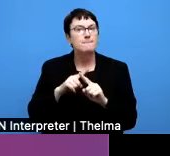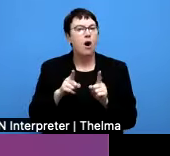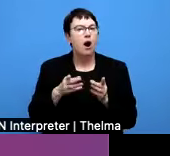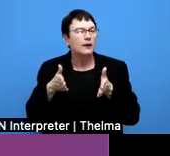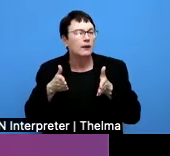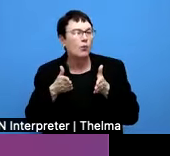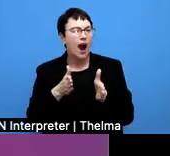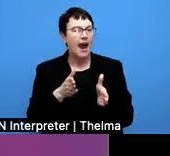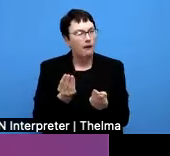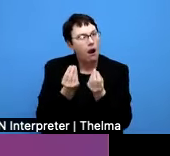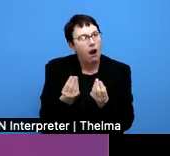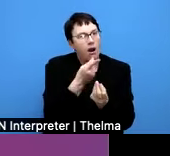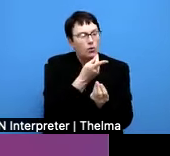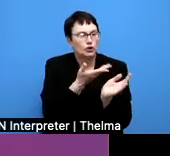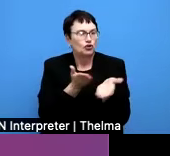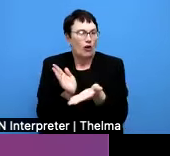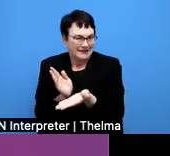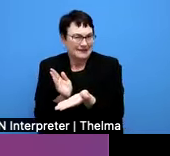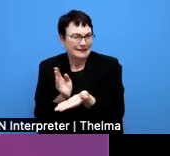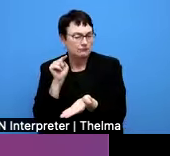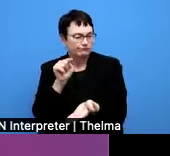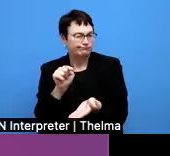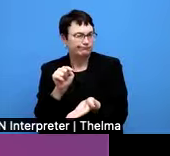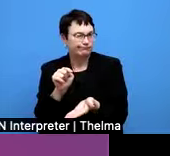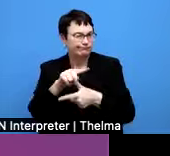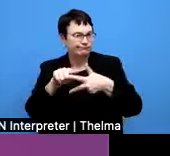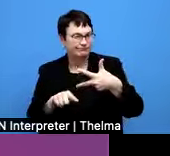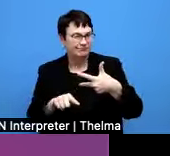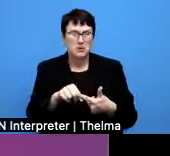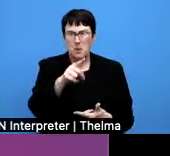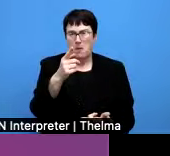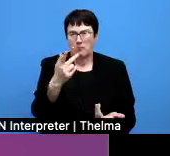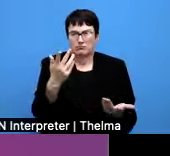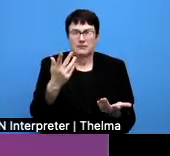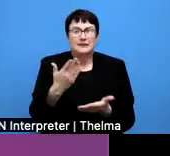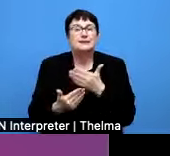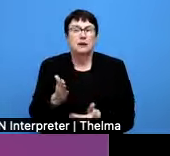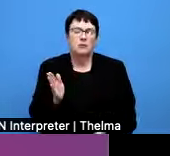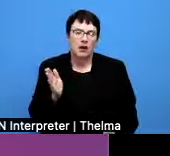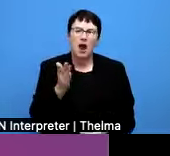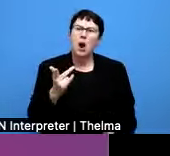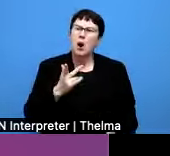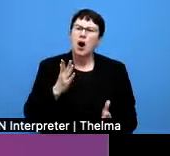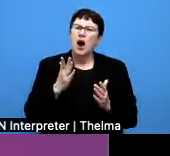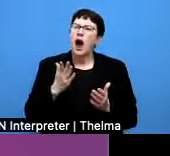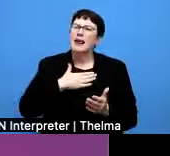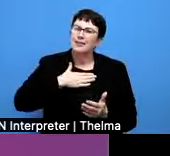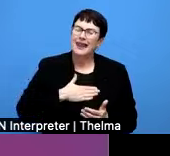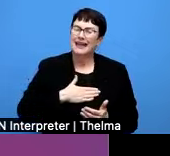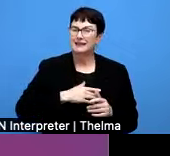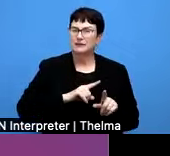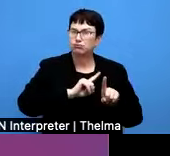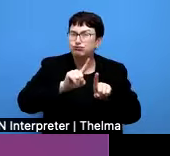recognize that people with disability need every single health service that's being provided, not just a small range